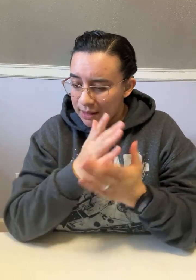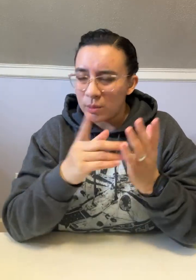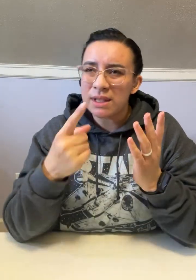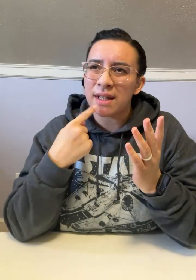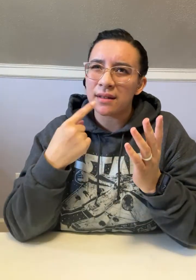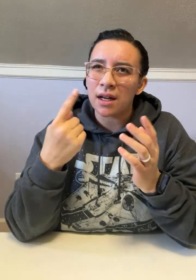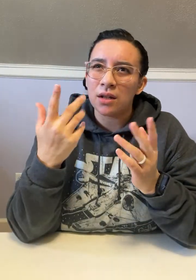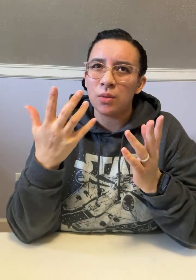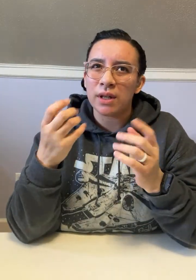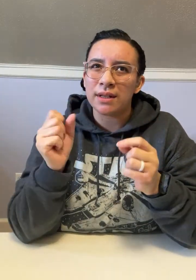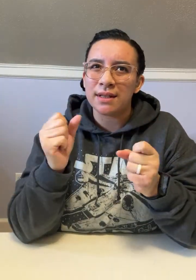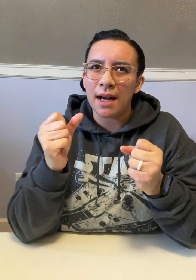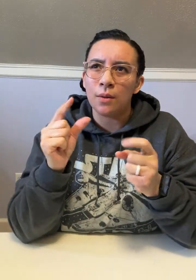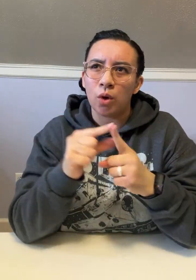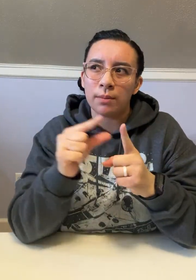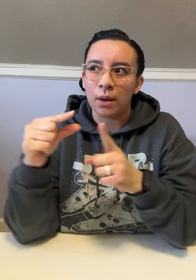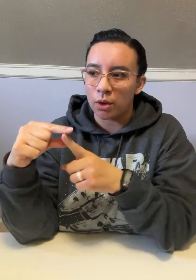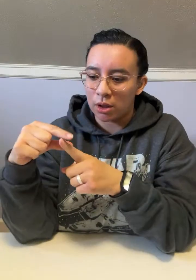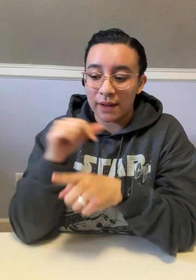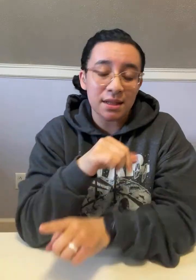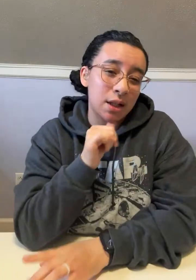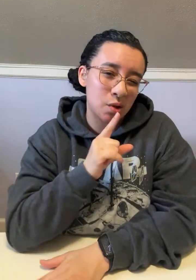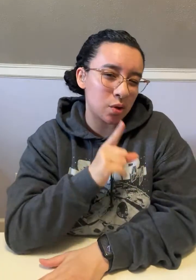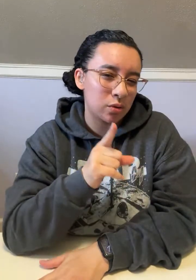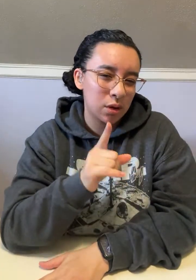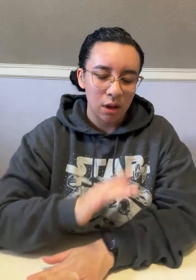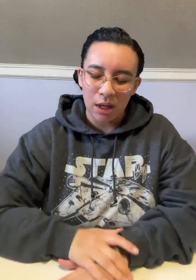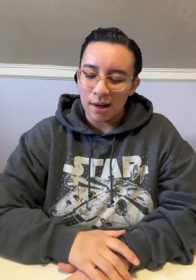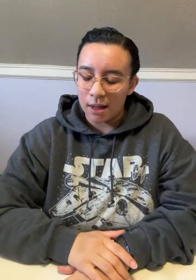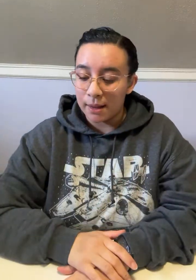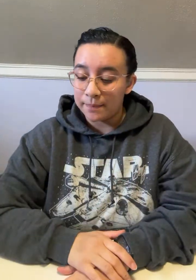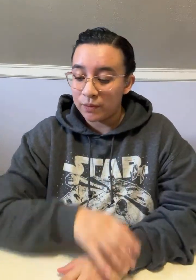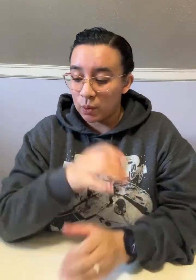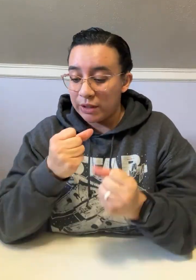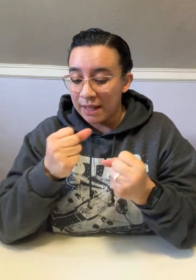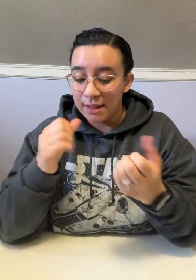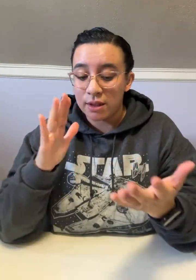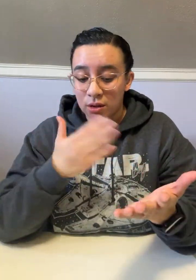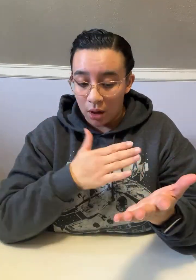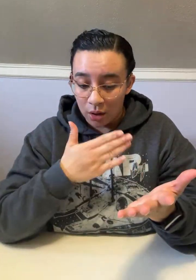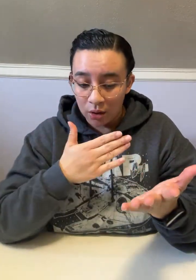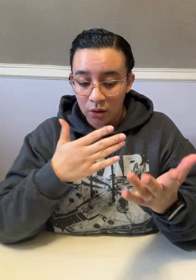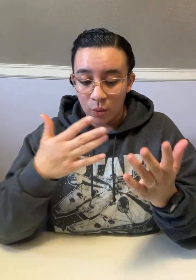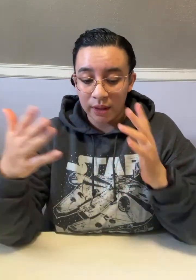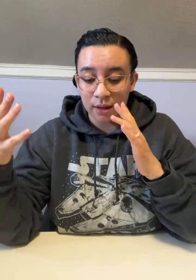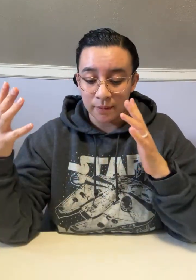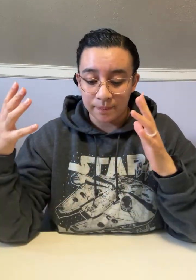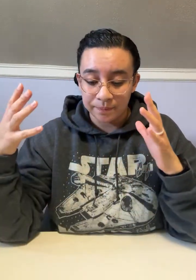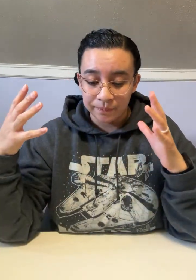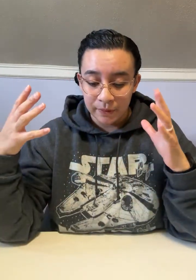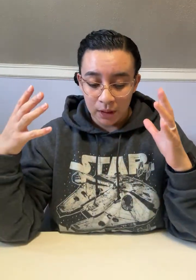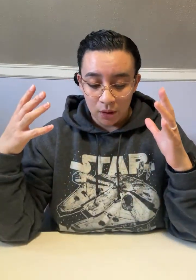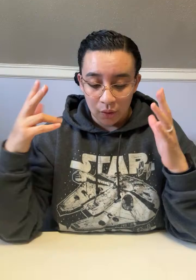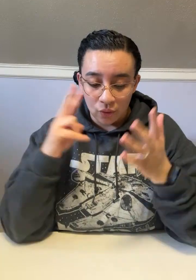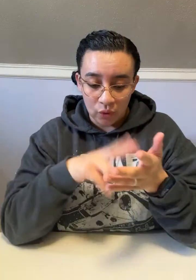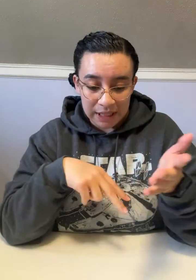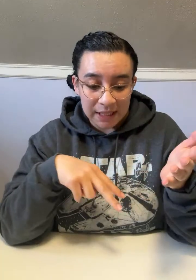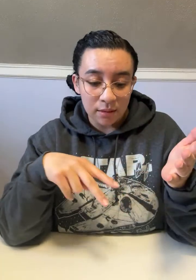Someone said that you want to sign word by word. That's not true. When you sign a song, you want to read